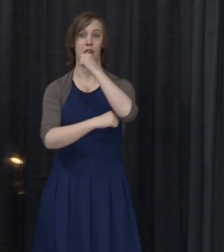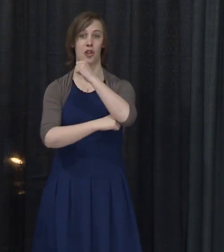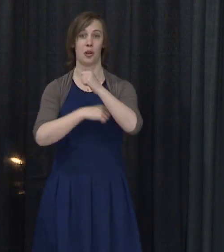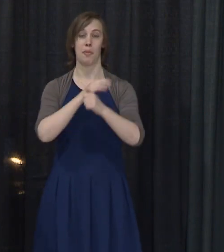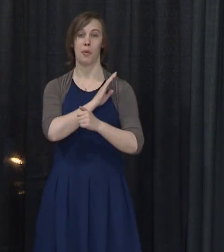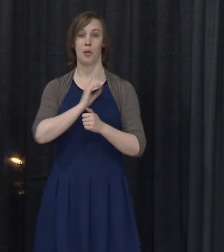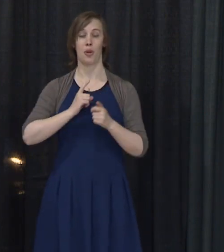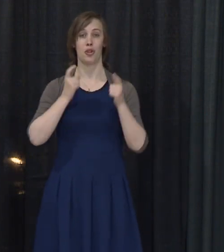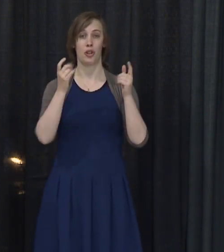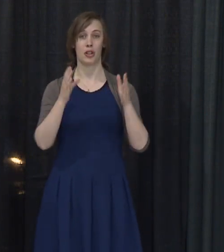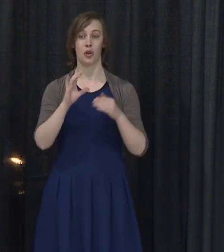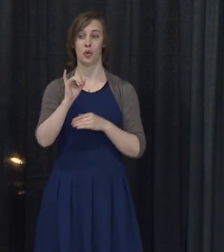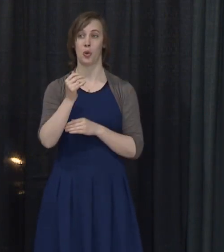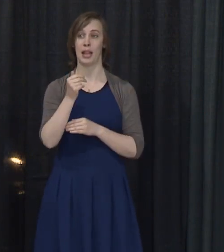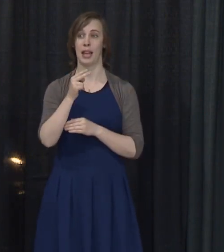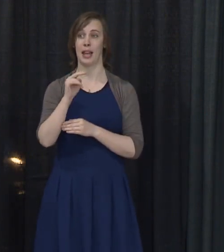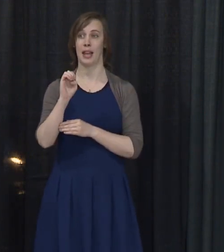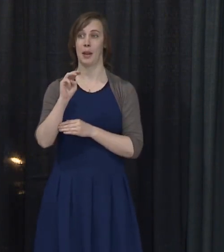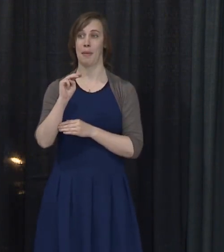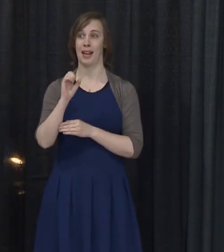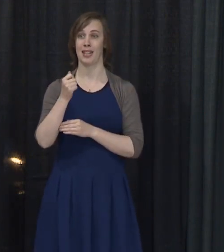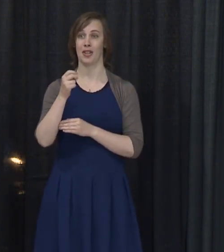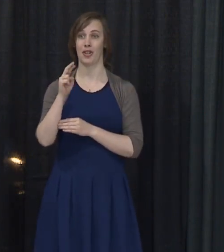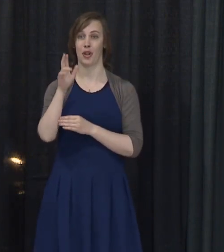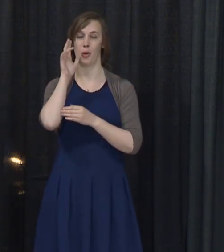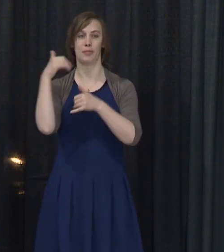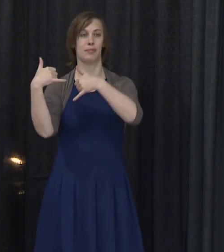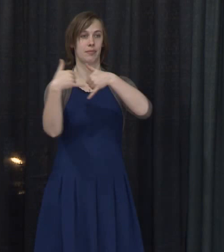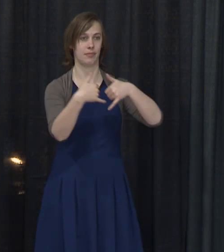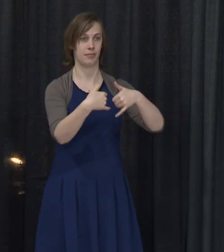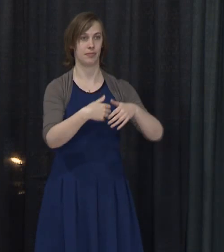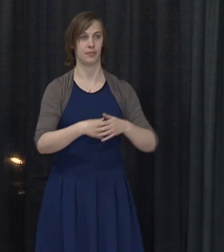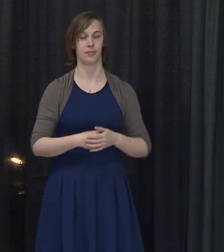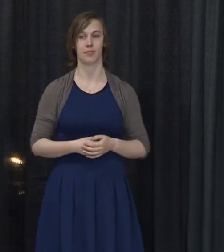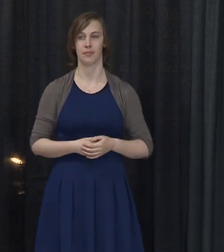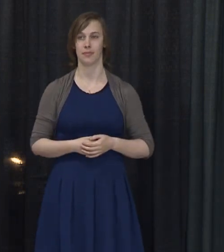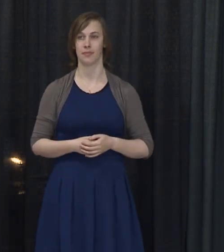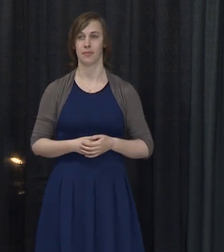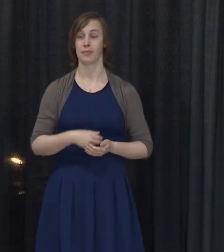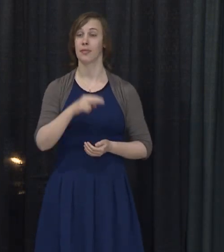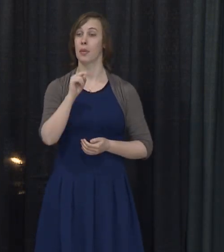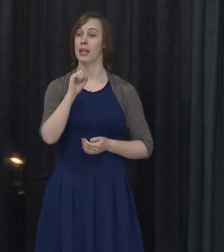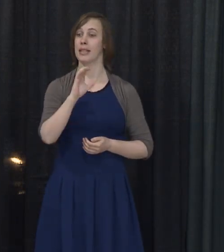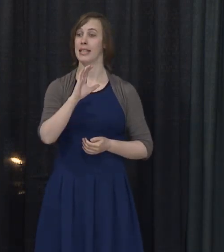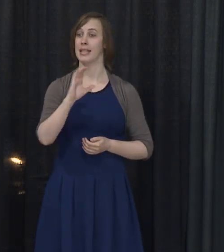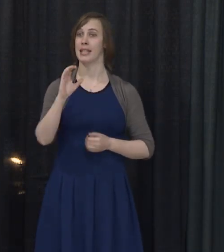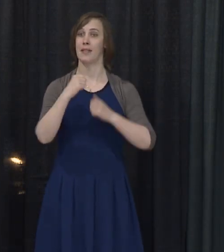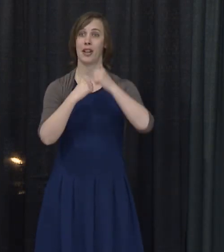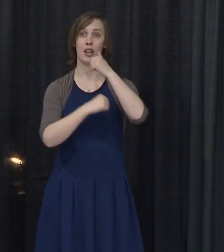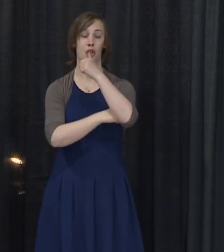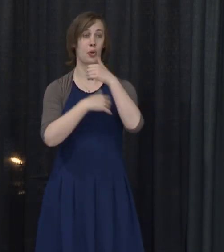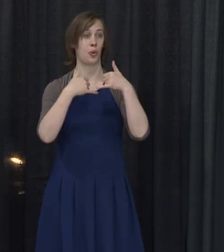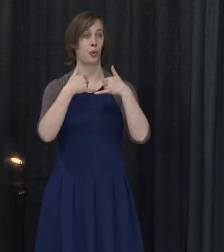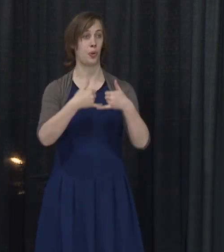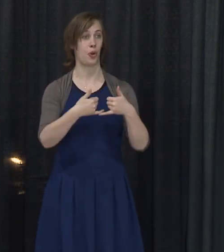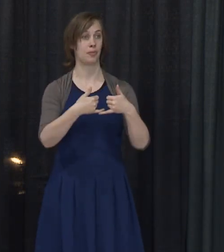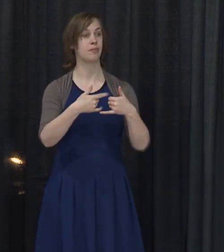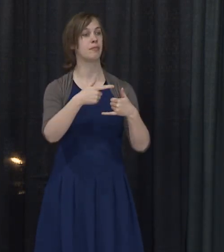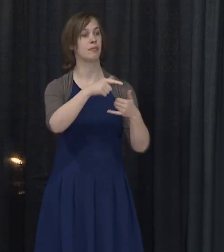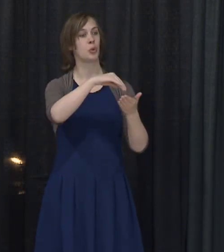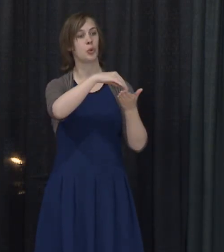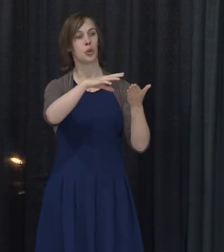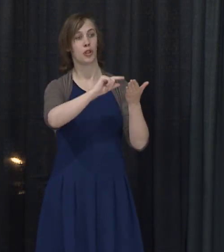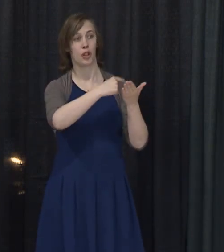Meisner, to present this award. The Nova Scotia Community College Foundation Award is presented to a graduating student of a